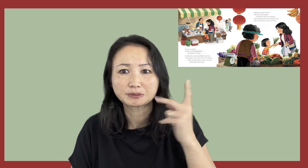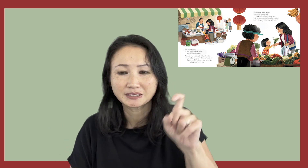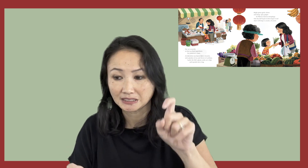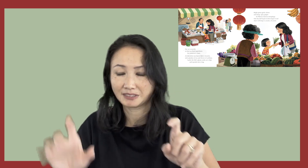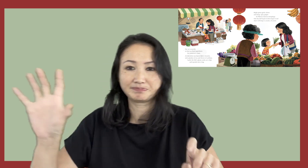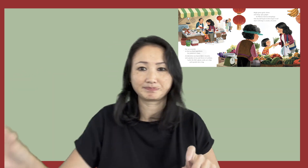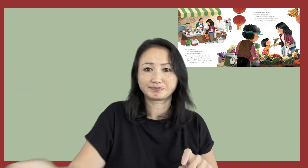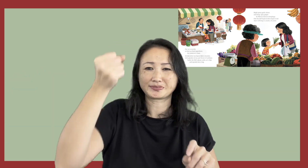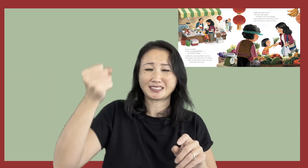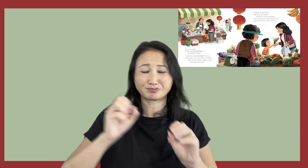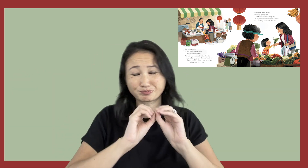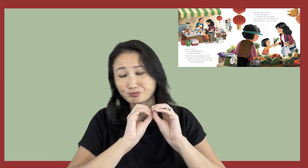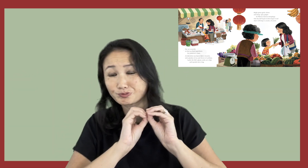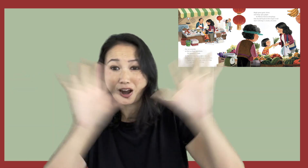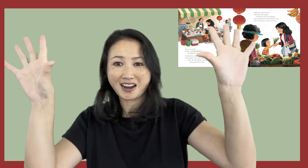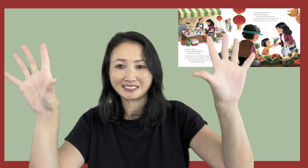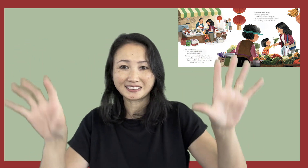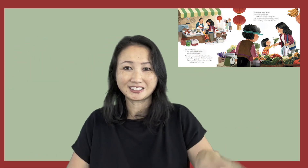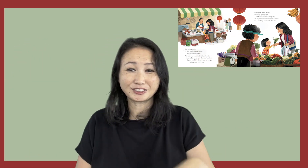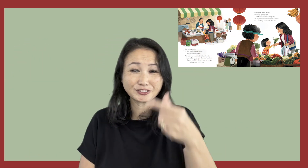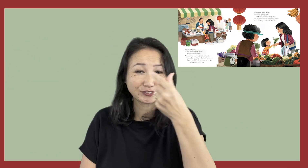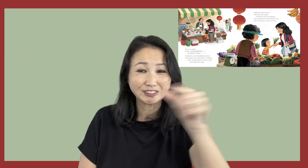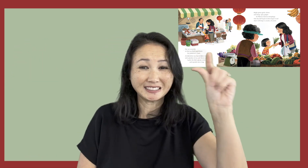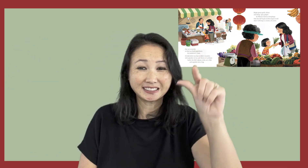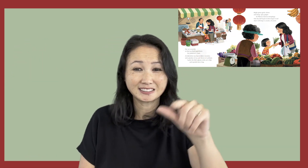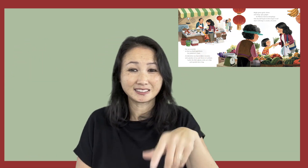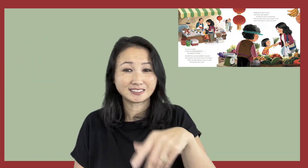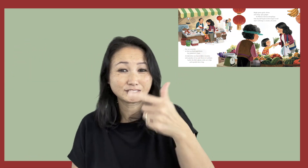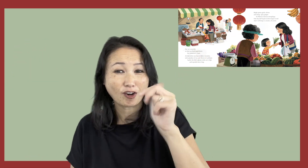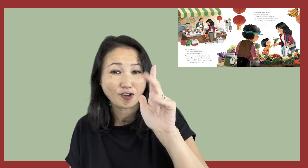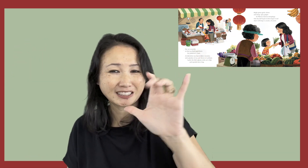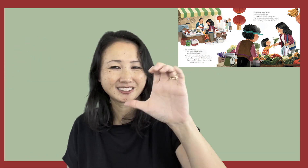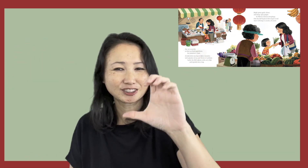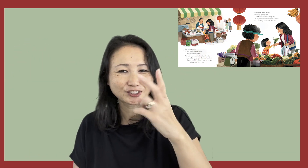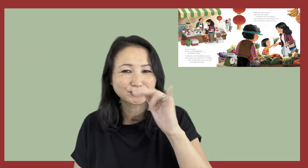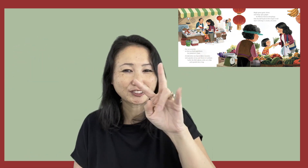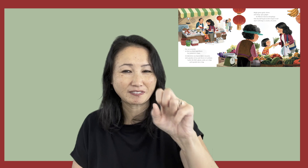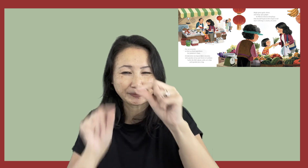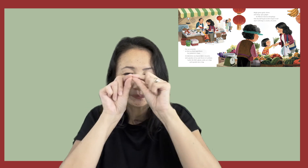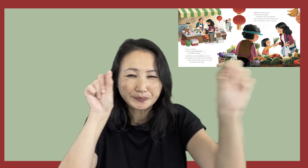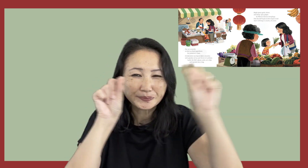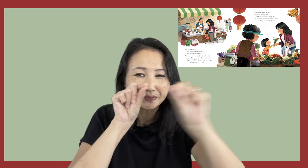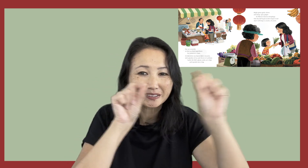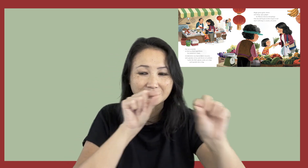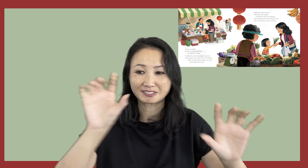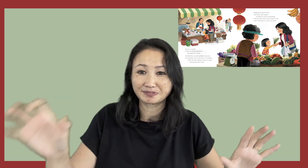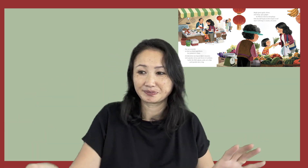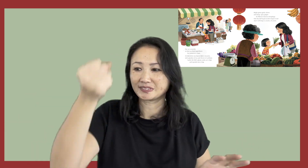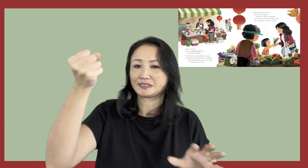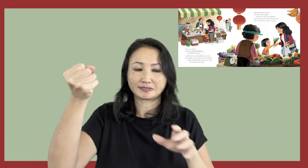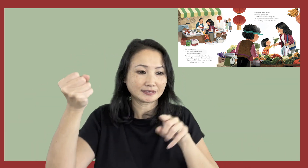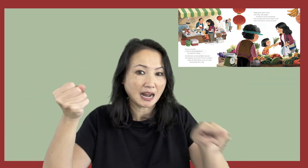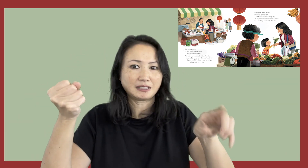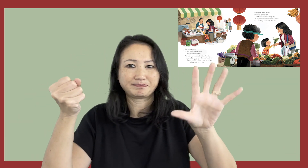Mom is searching for those bright green garlic chives and sharp, spicy